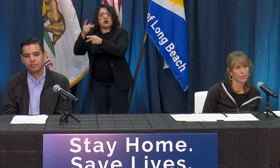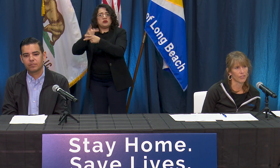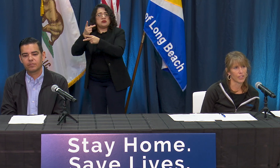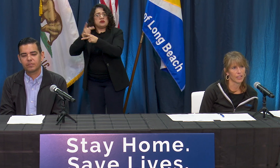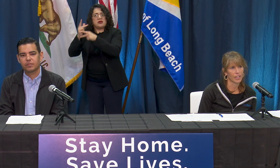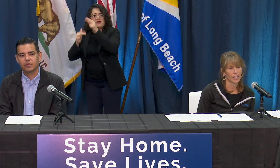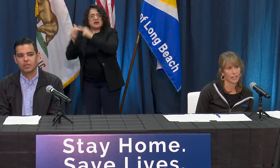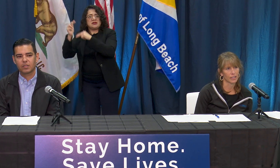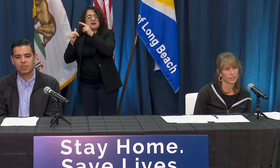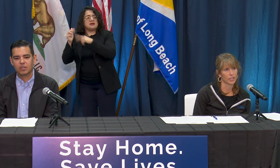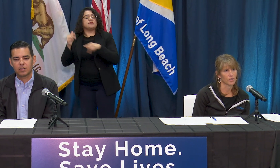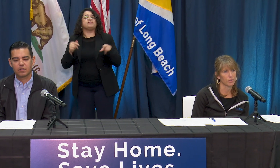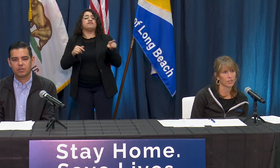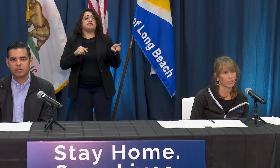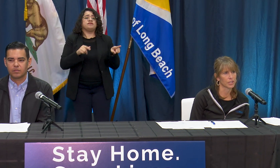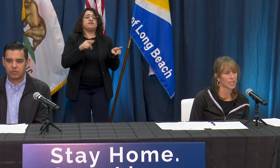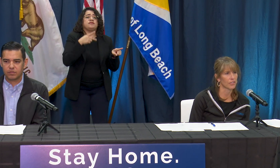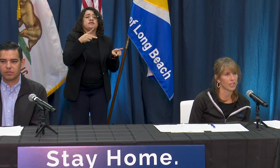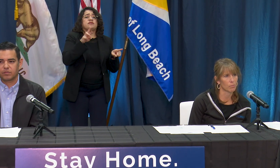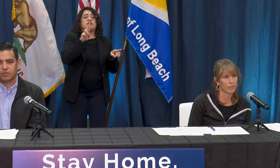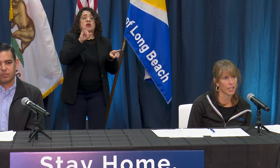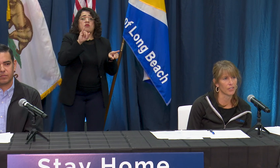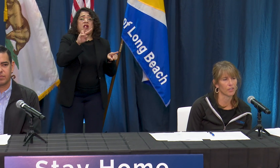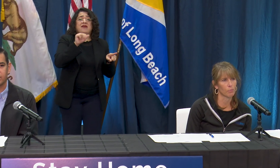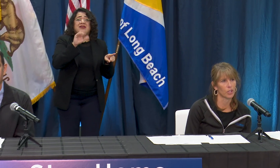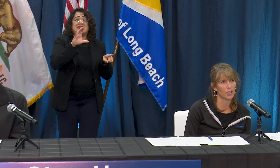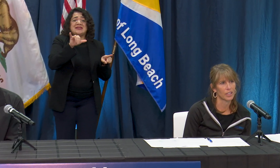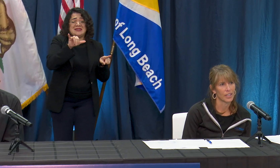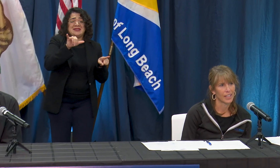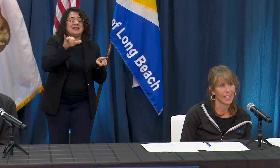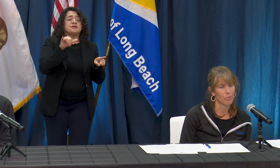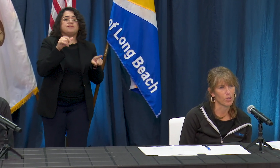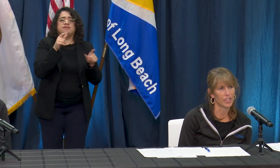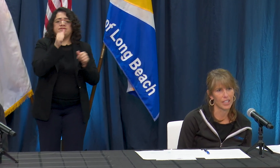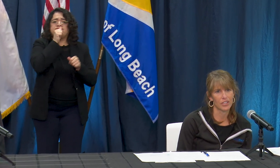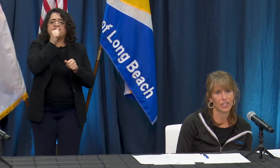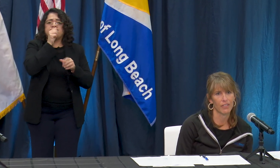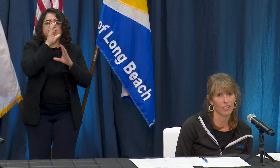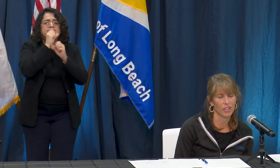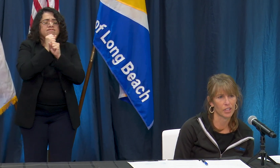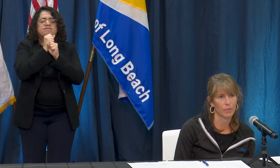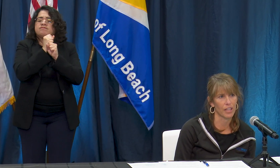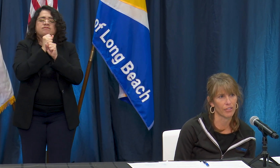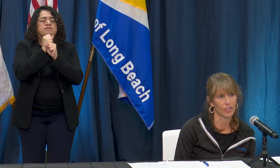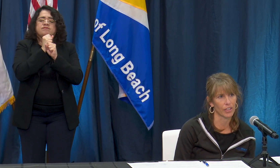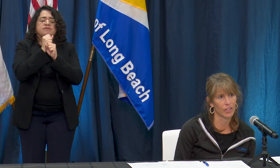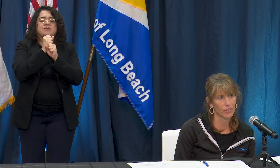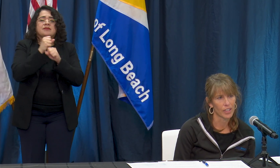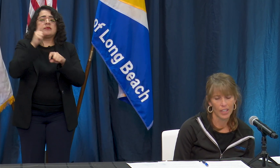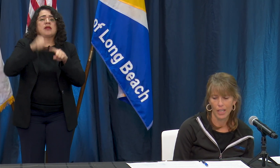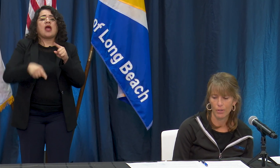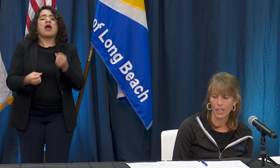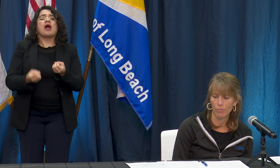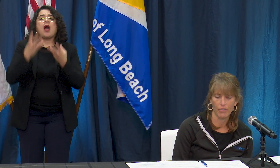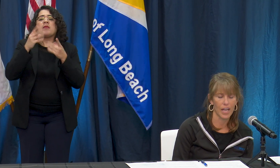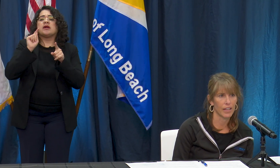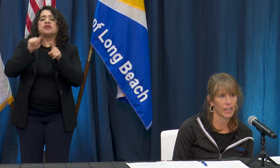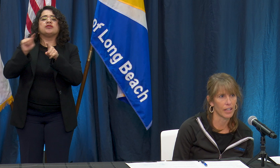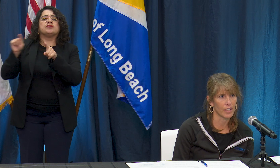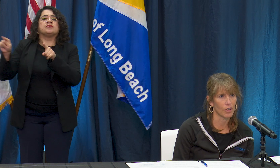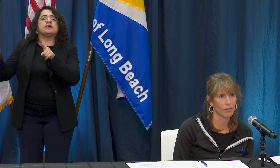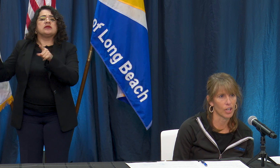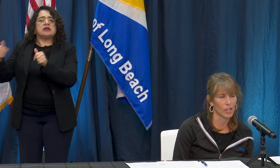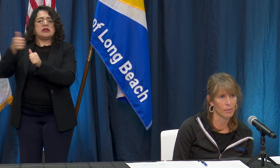on privacy concerns, we don't discuss the number of cases per each of the long-term care facilities. We have